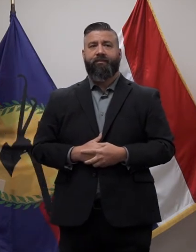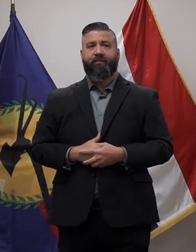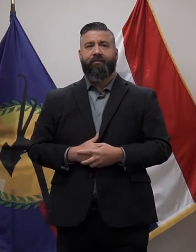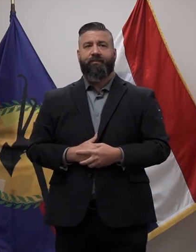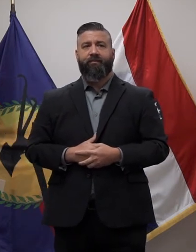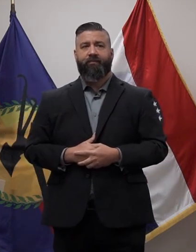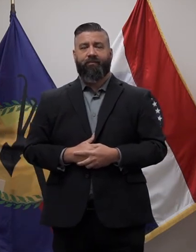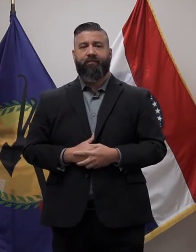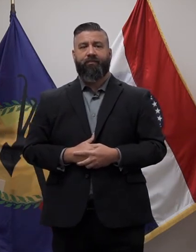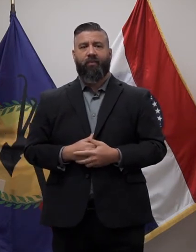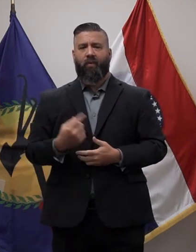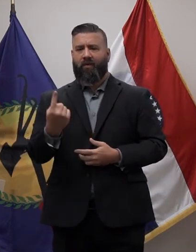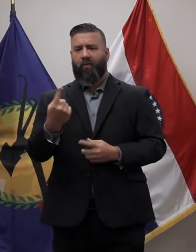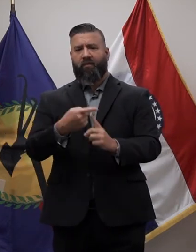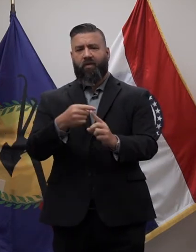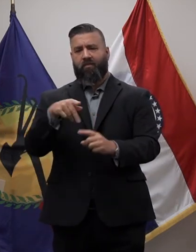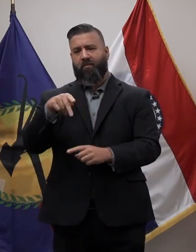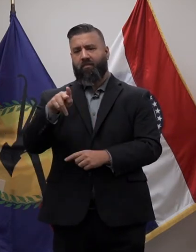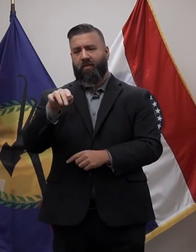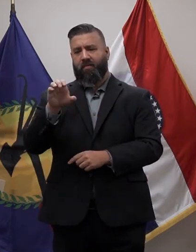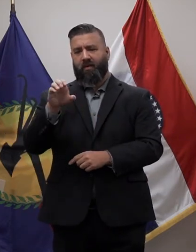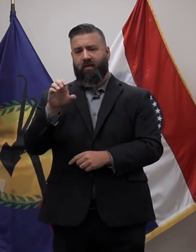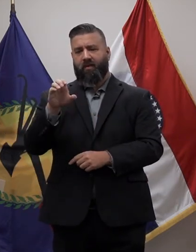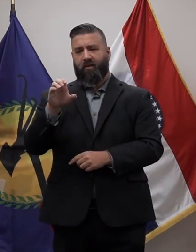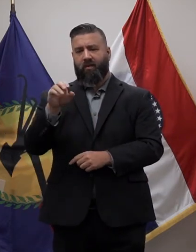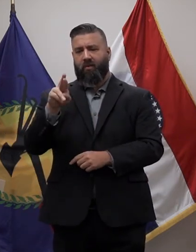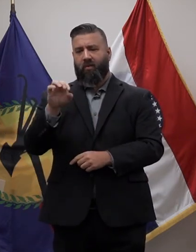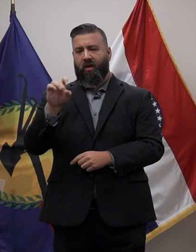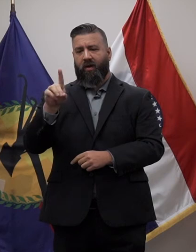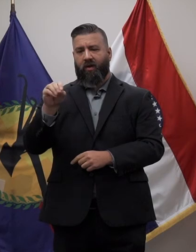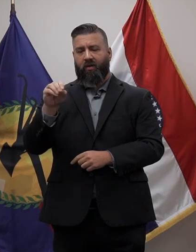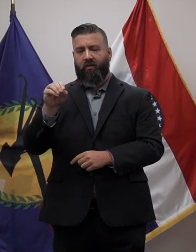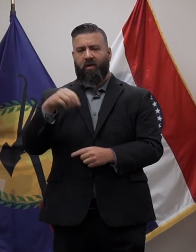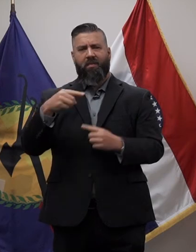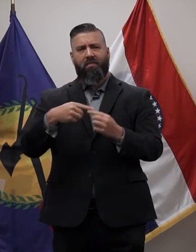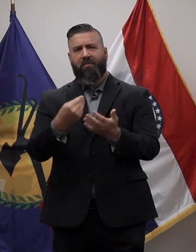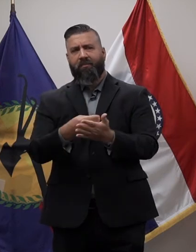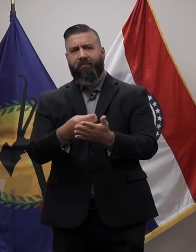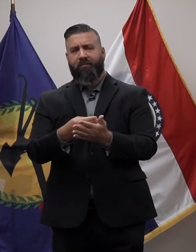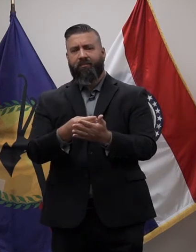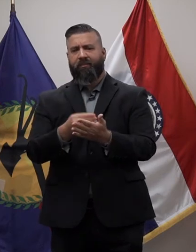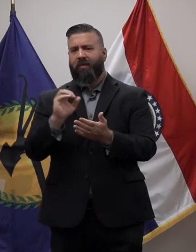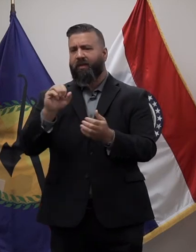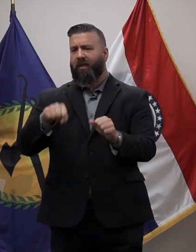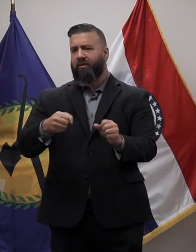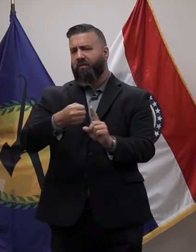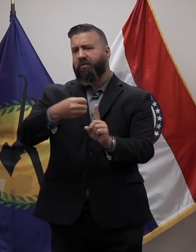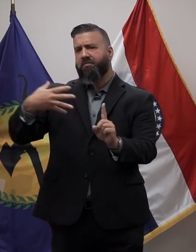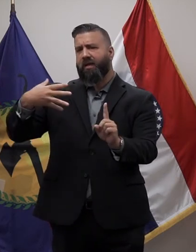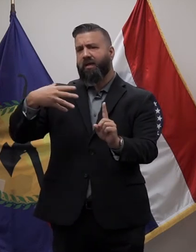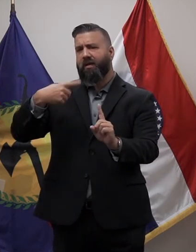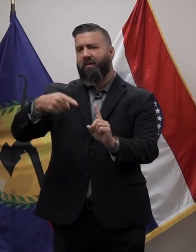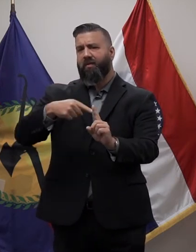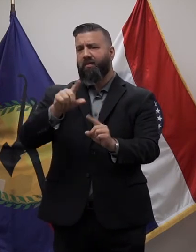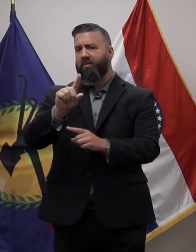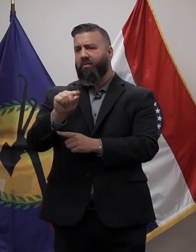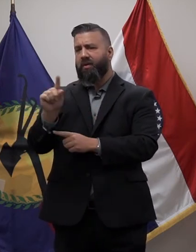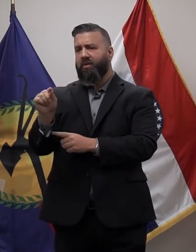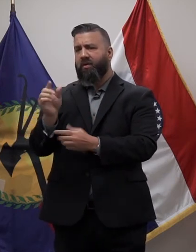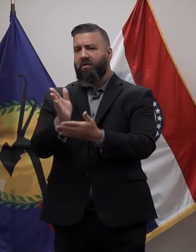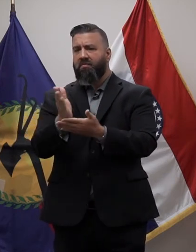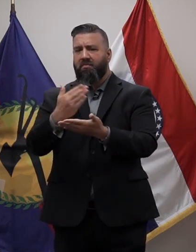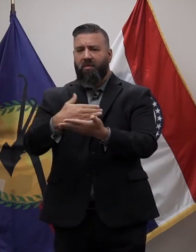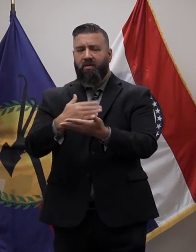Page, we have one from Public Radio about ARPA funds. Can you elaborate on what your 2022 budget will be with American Rescue